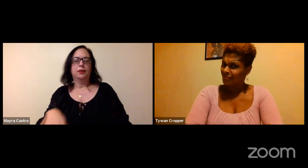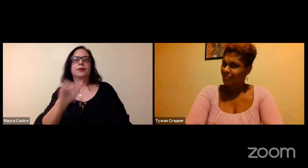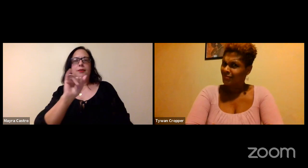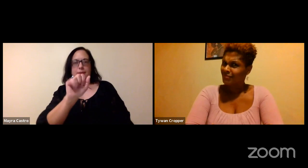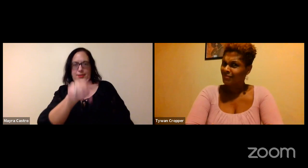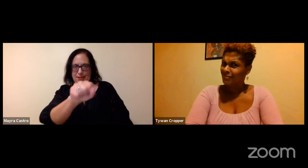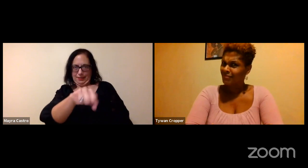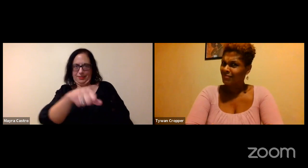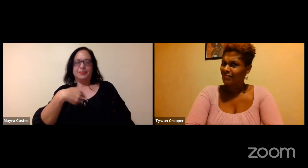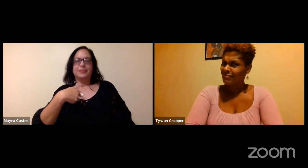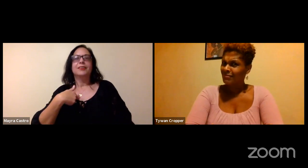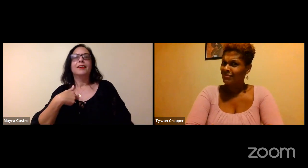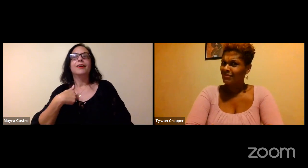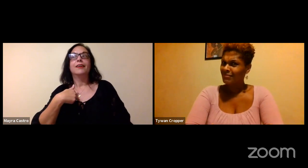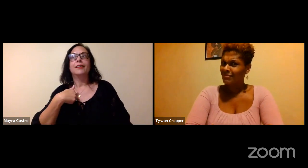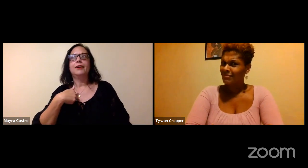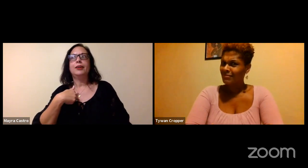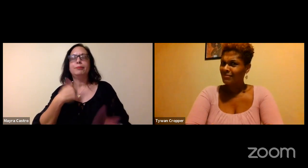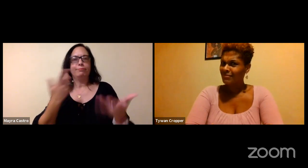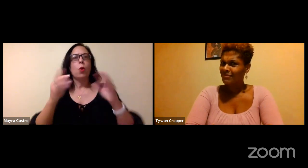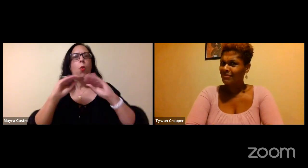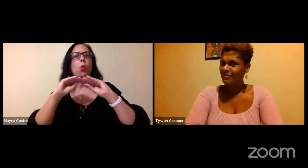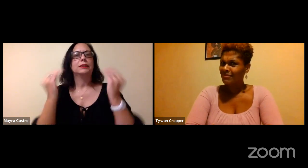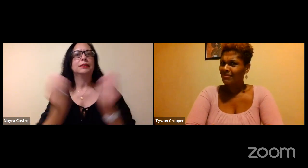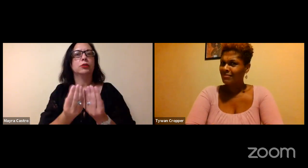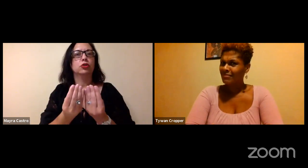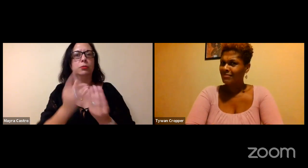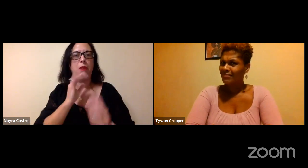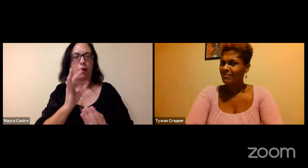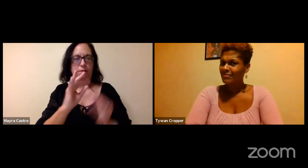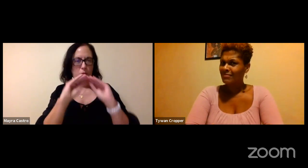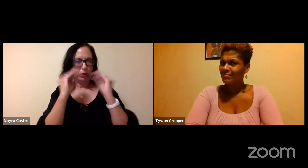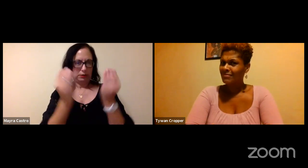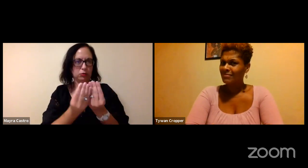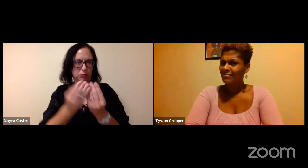Talking about role models, I